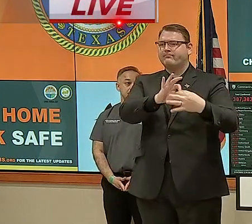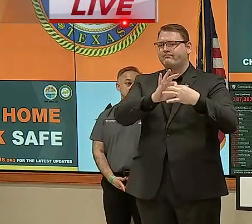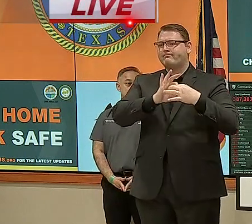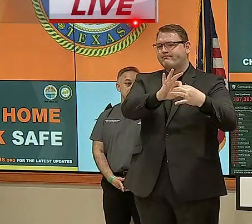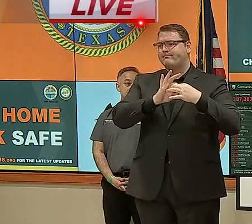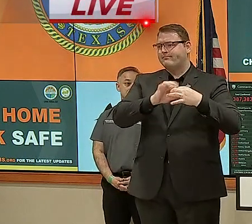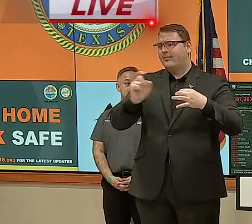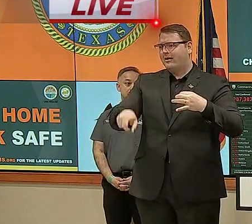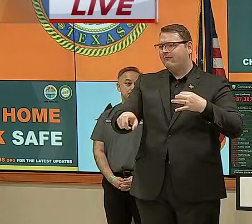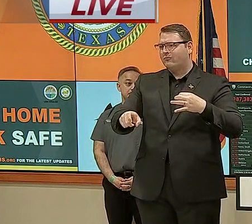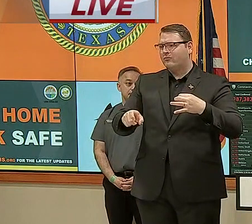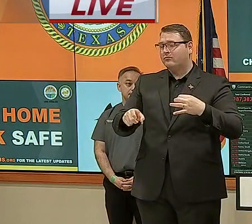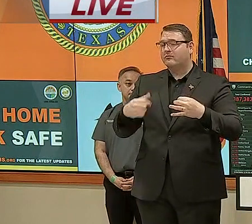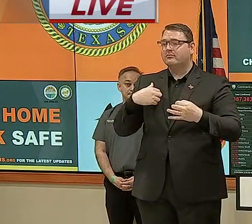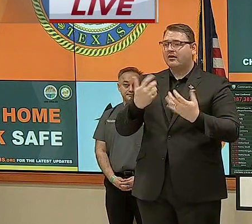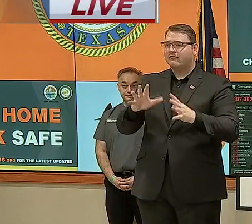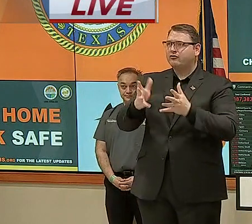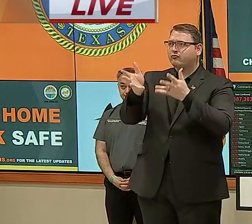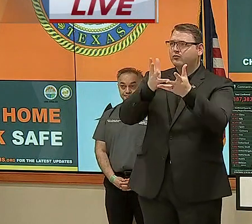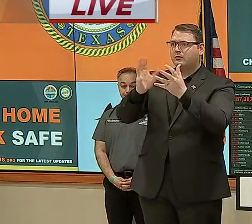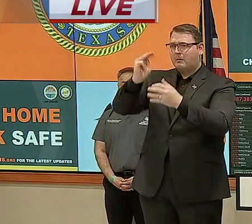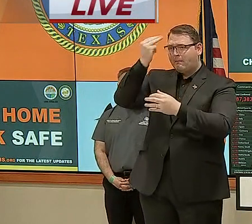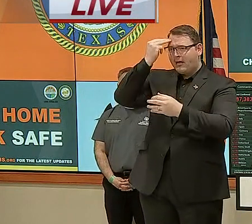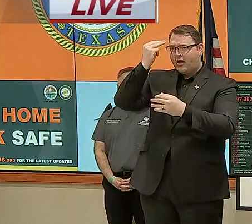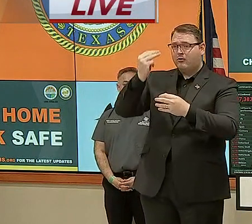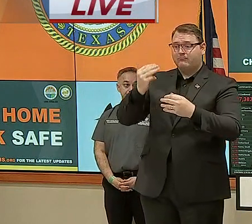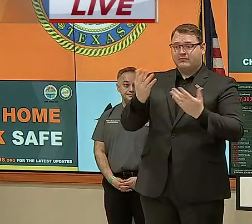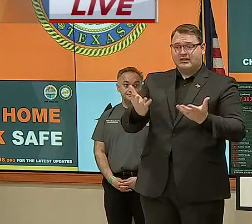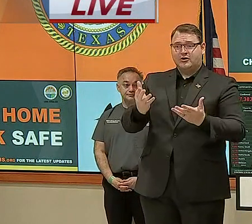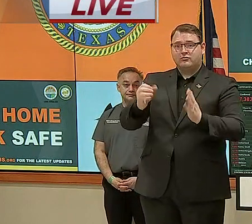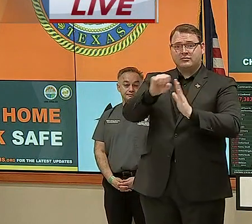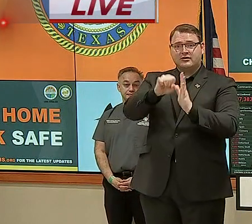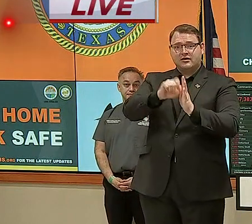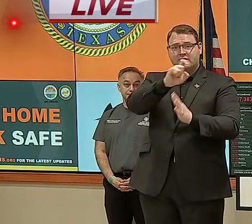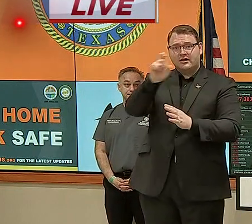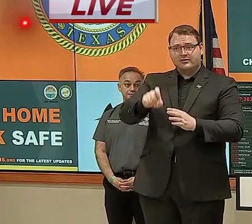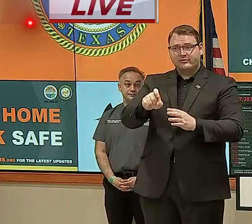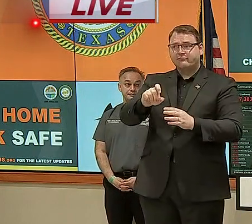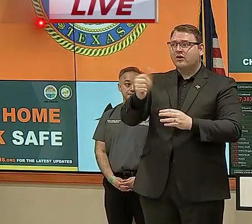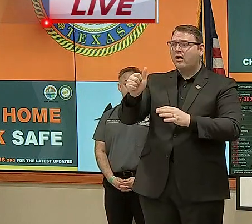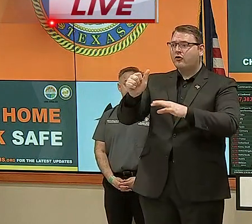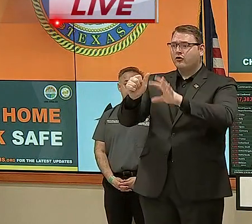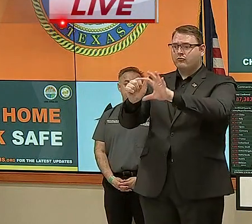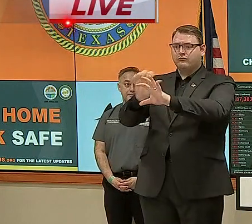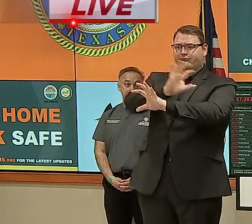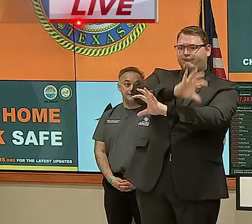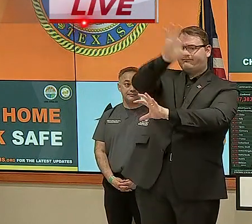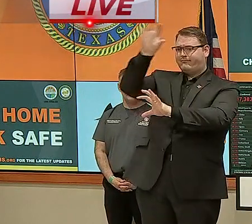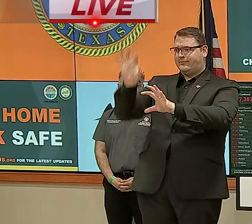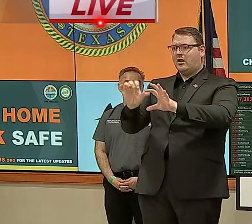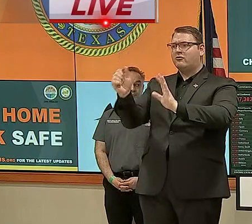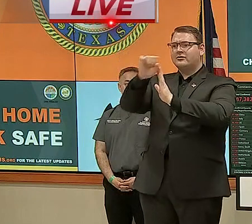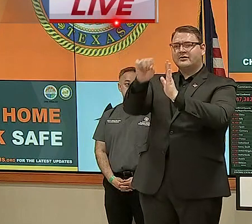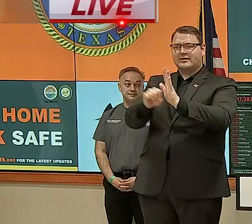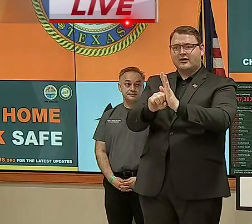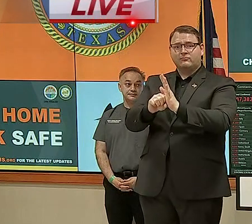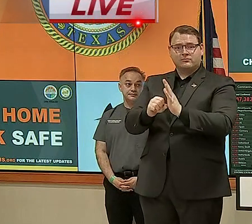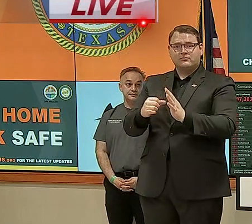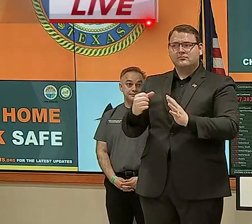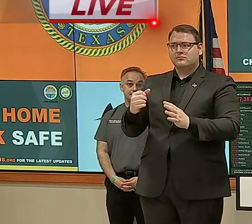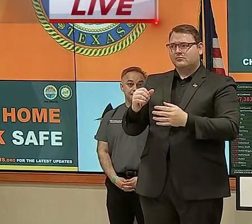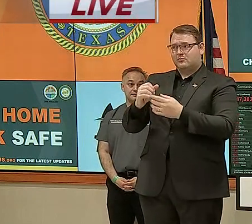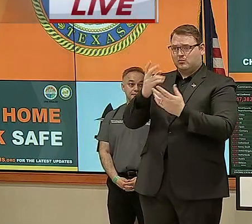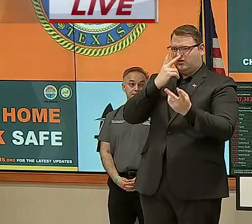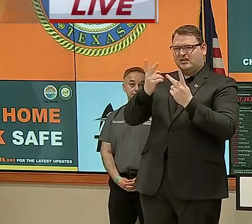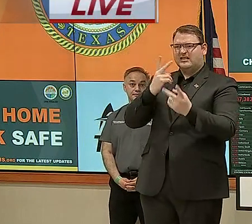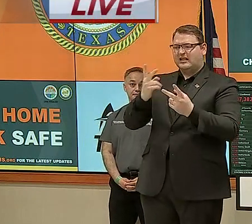large city mayors across the board in the state of Texas. And as you can see, starting on yesterday, they have